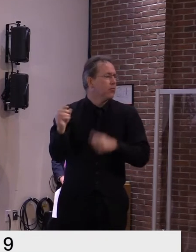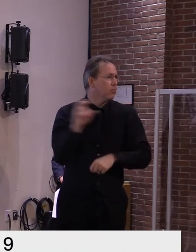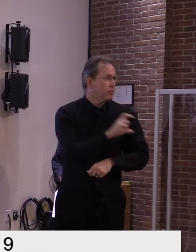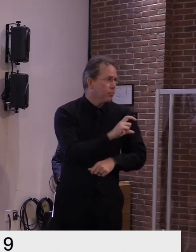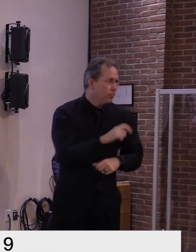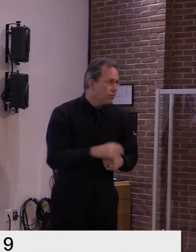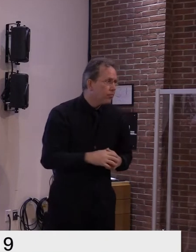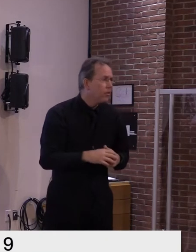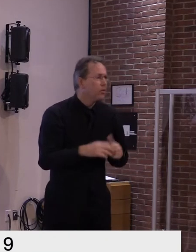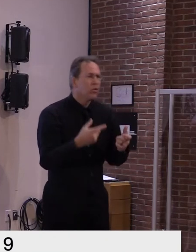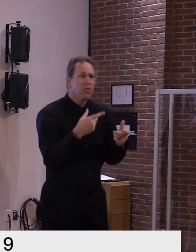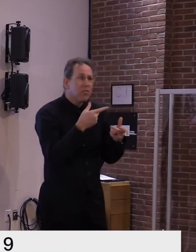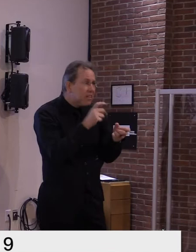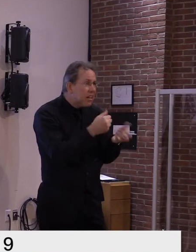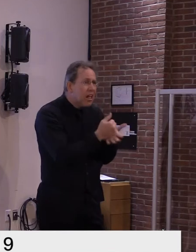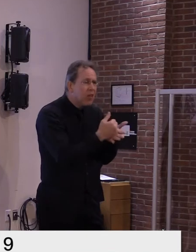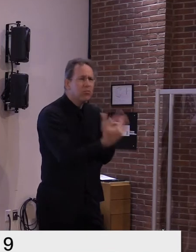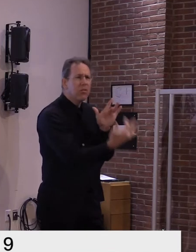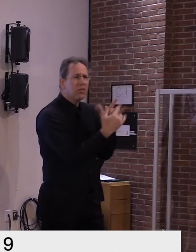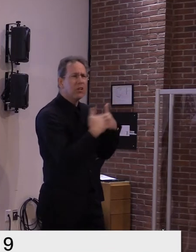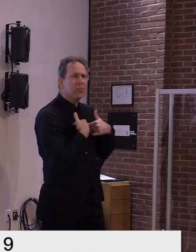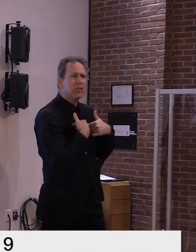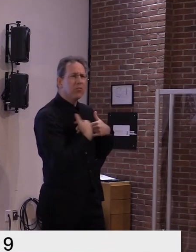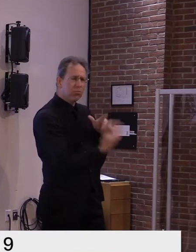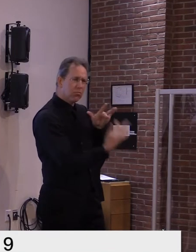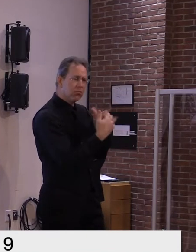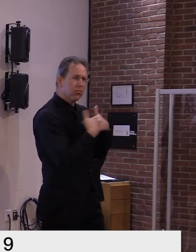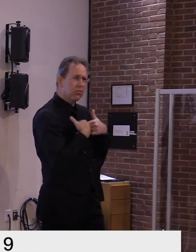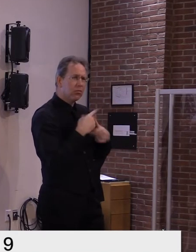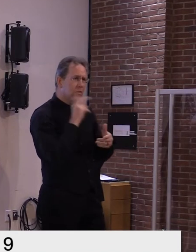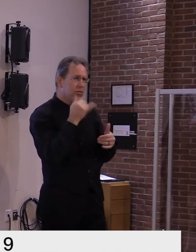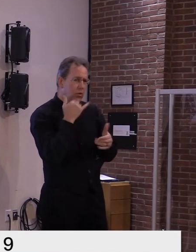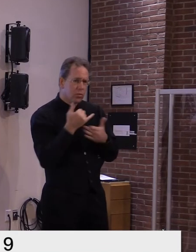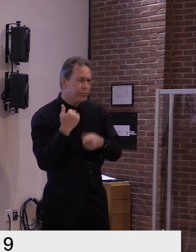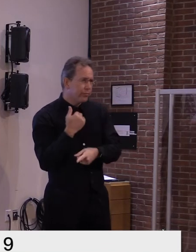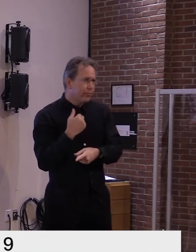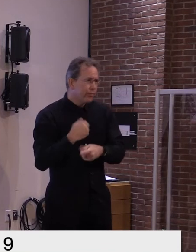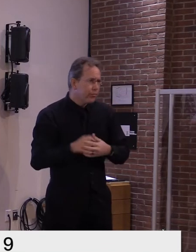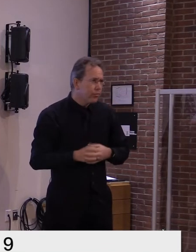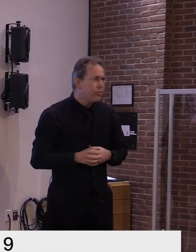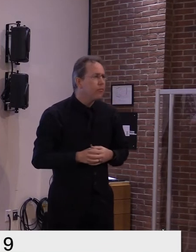and or I can try to reach out to you after, but let's make sure people are taken care of.